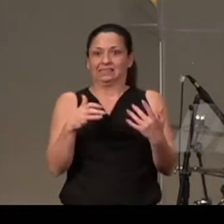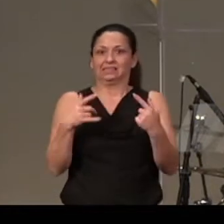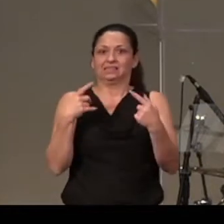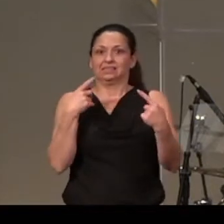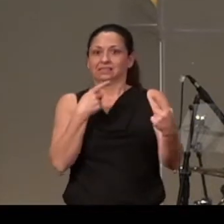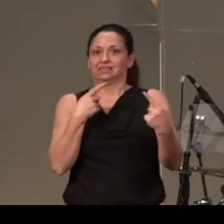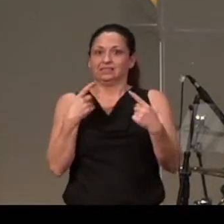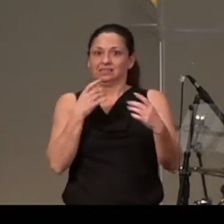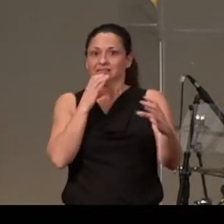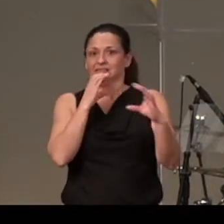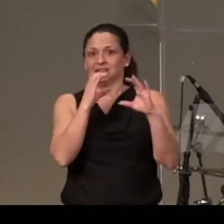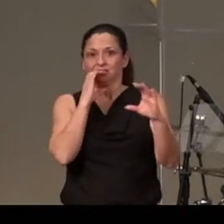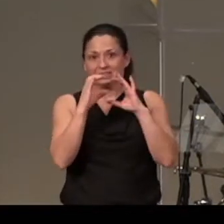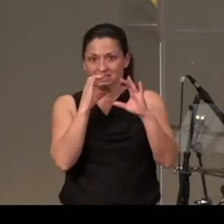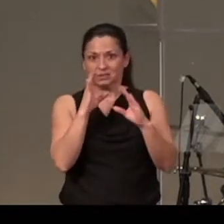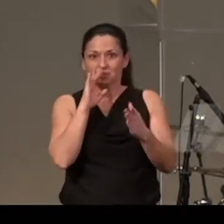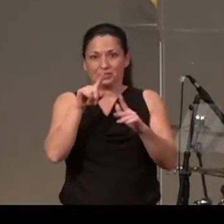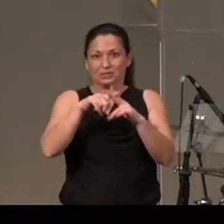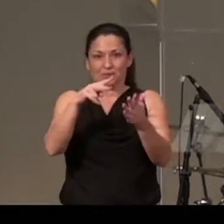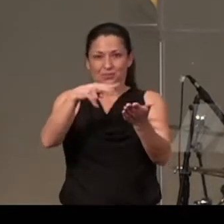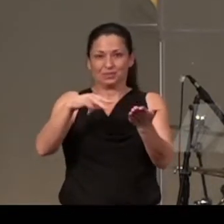reading in John 8, verse 47.